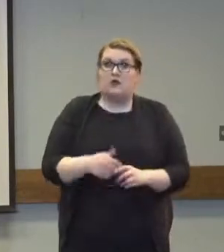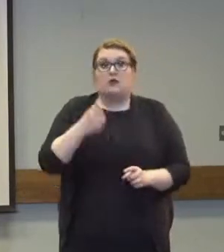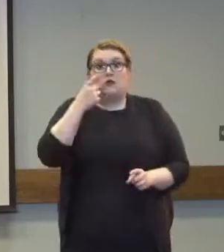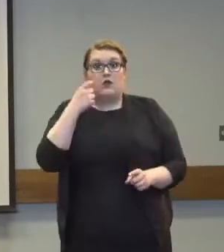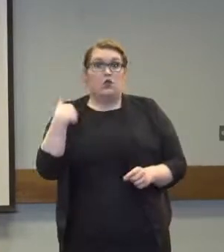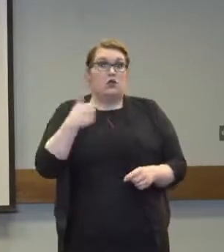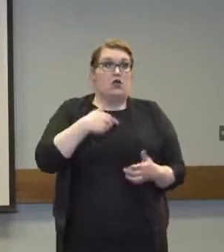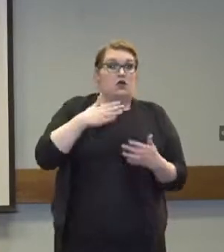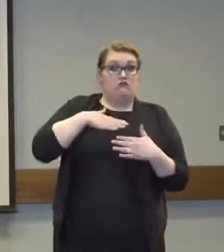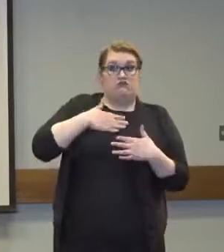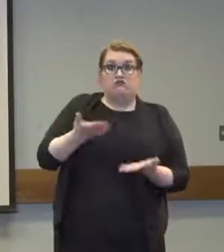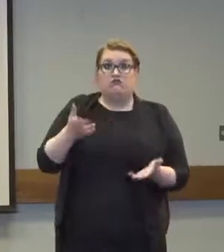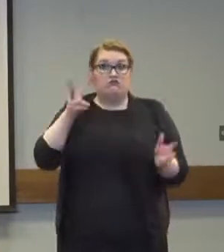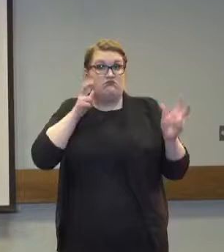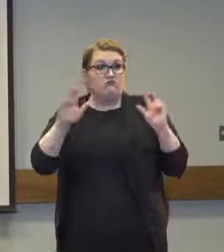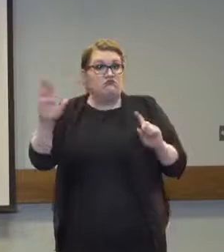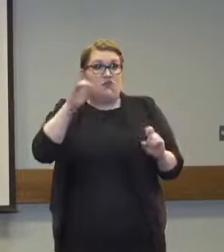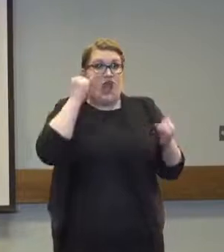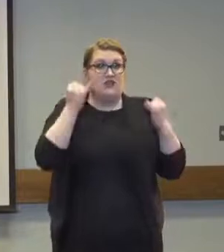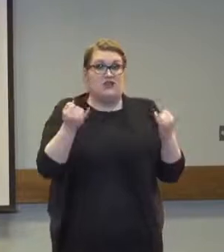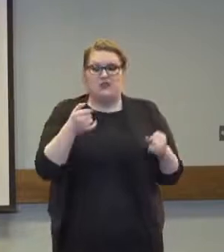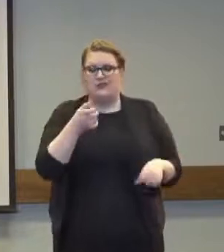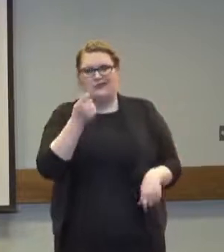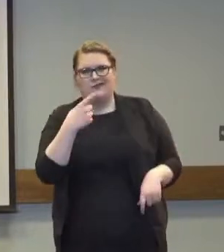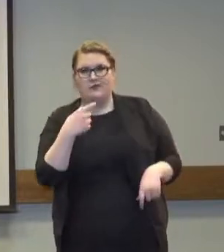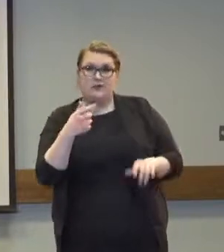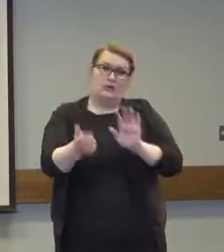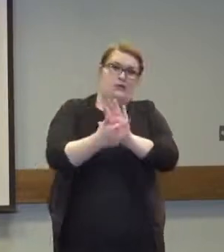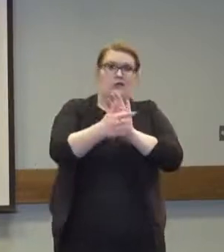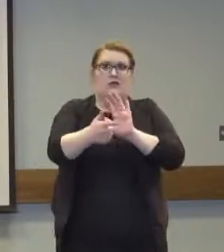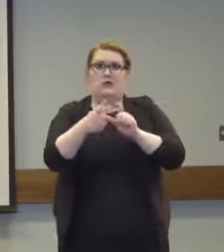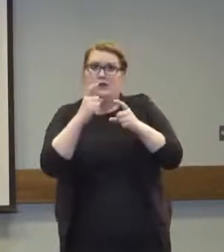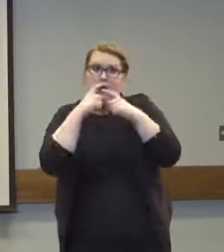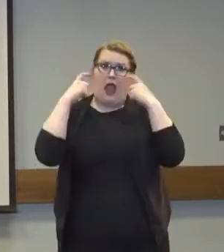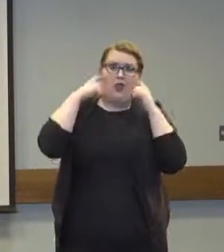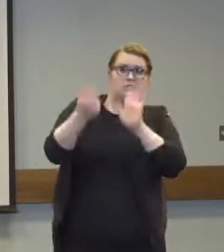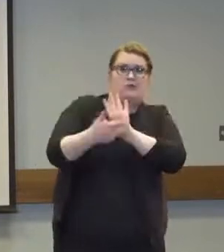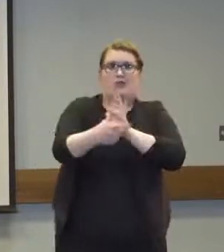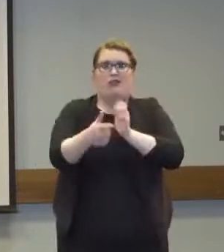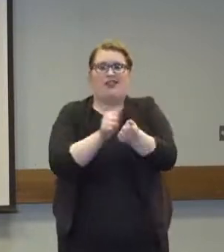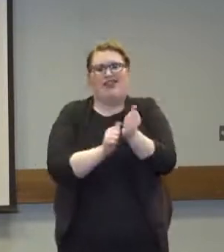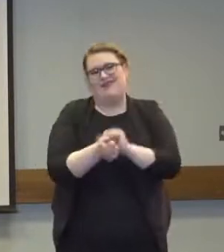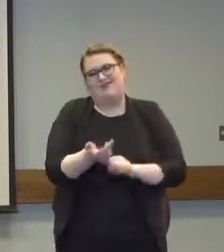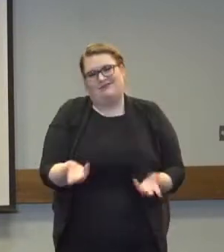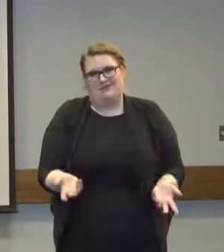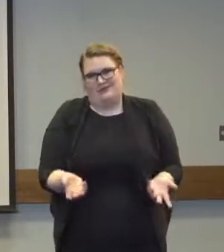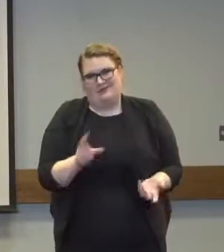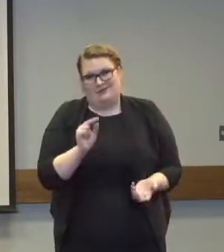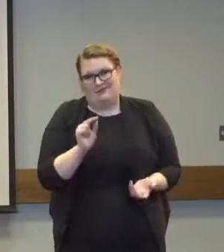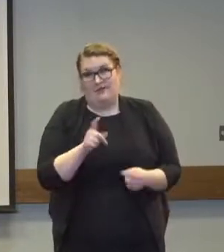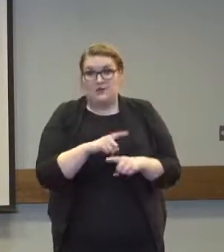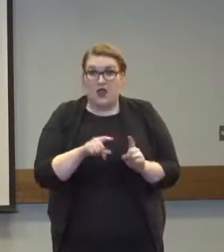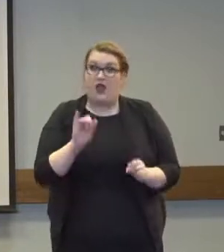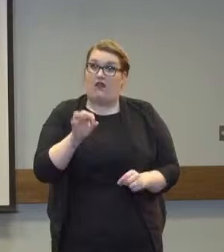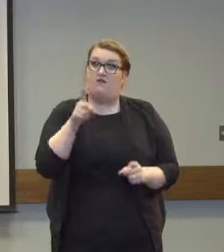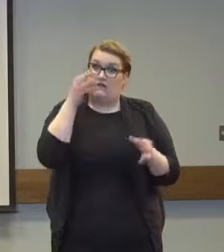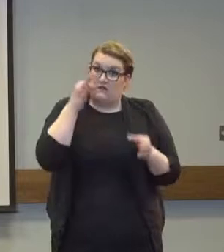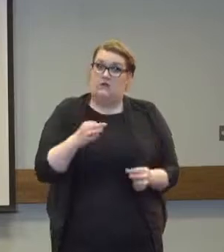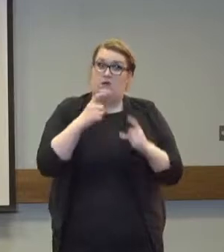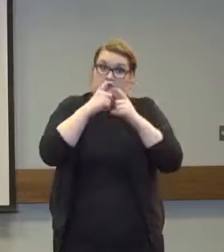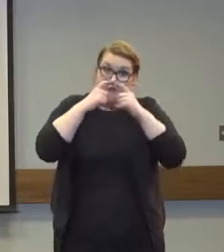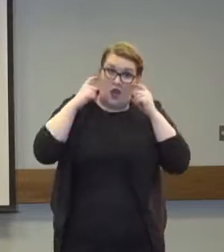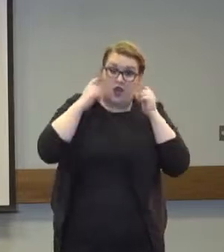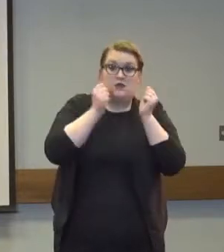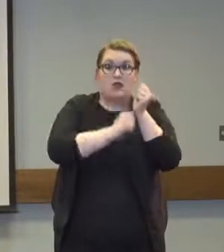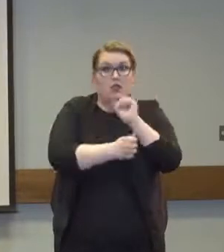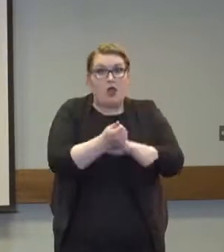to ideas and haven't said you can't wear masks or can't wear gloves. We just want to make sure that when people do make those choices,